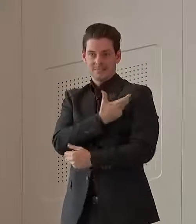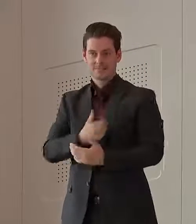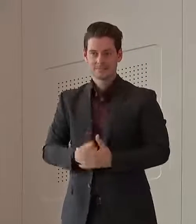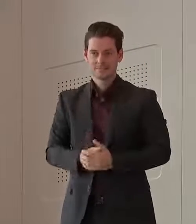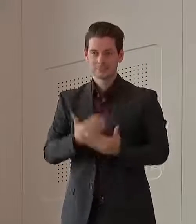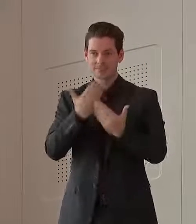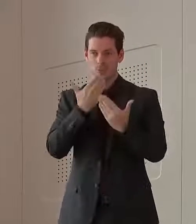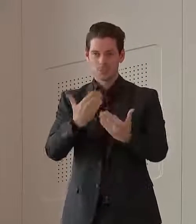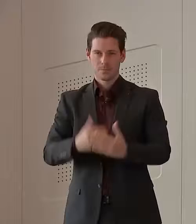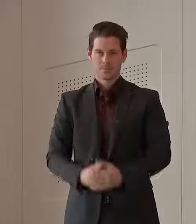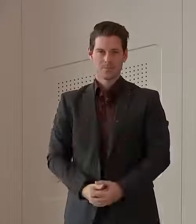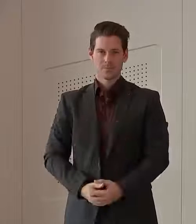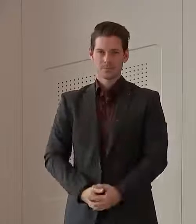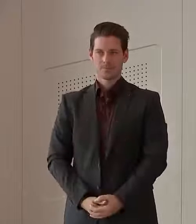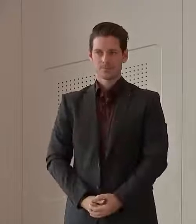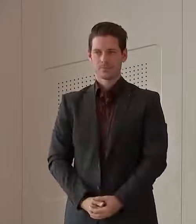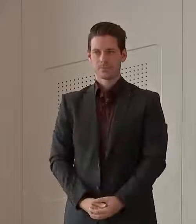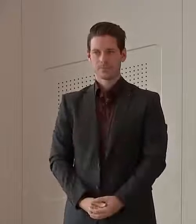Thank you.